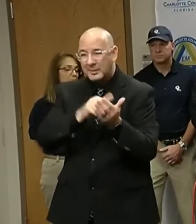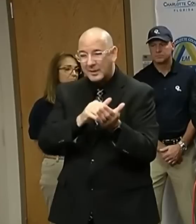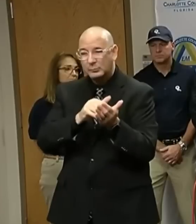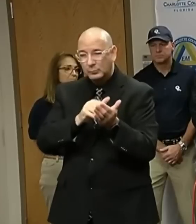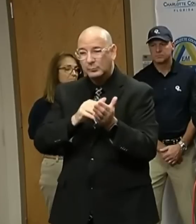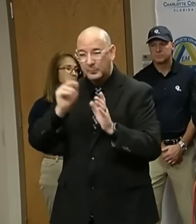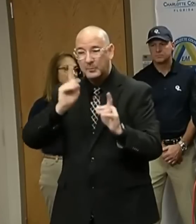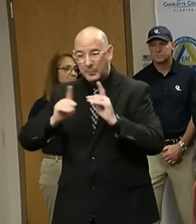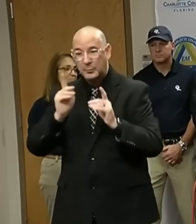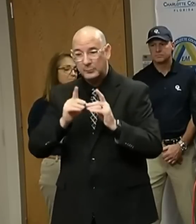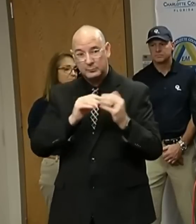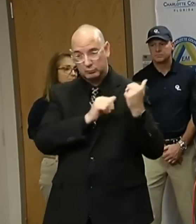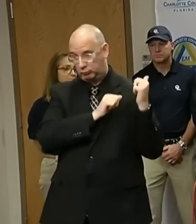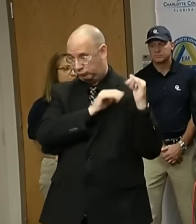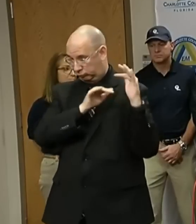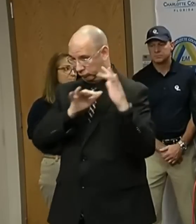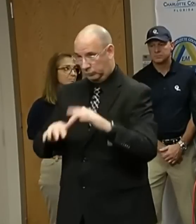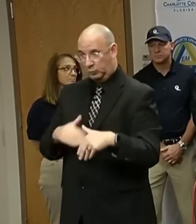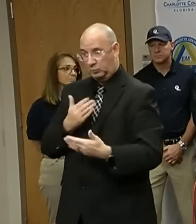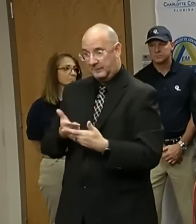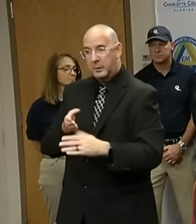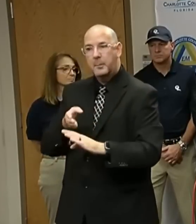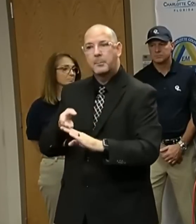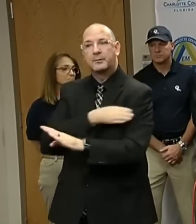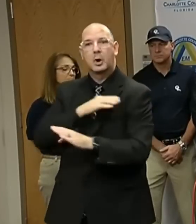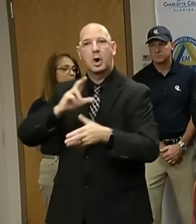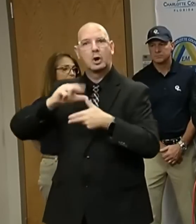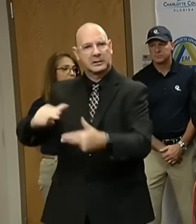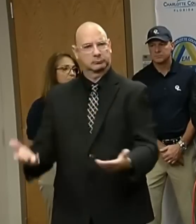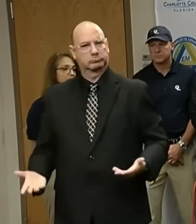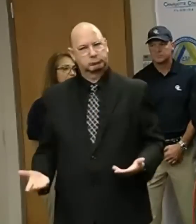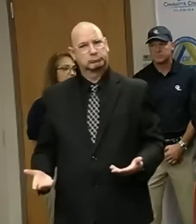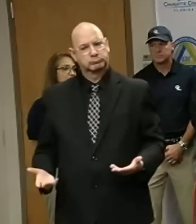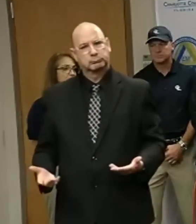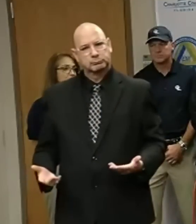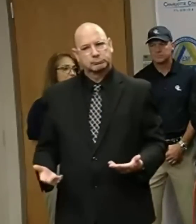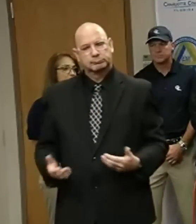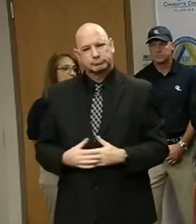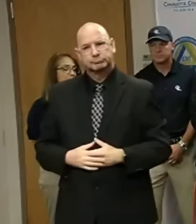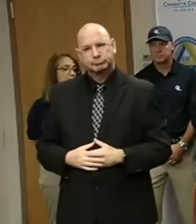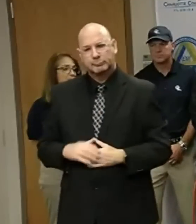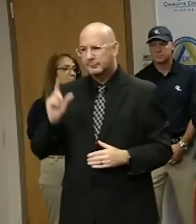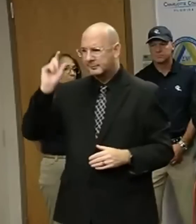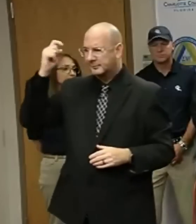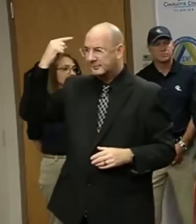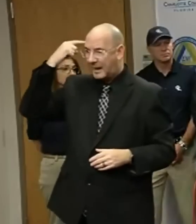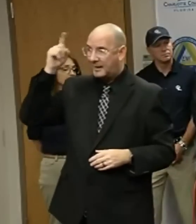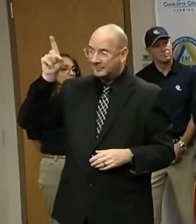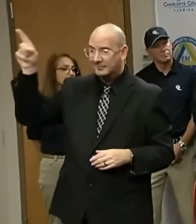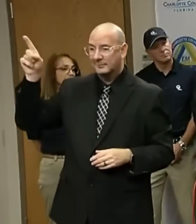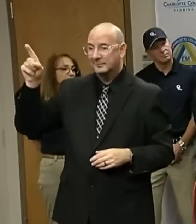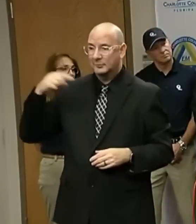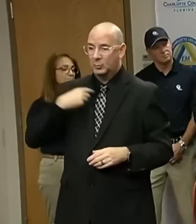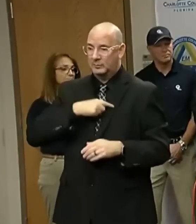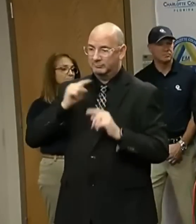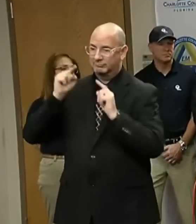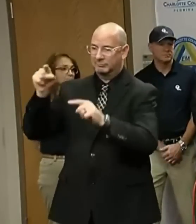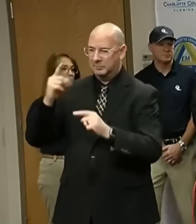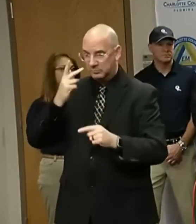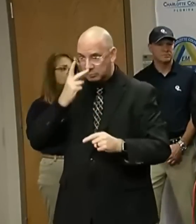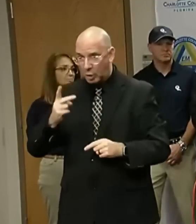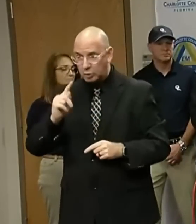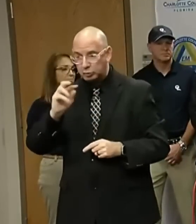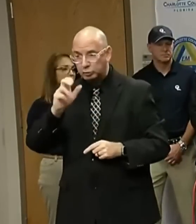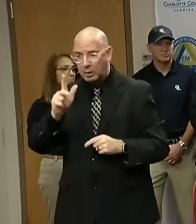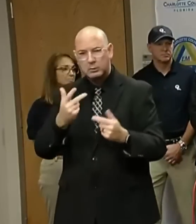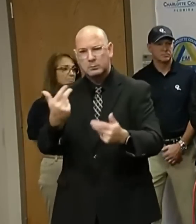sure there's more in the state right now. When we were going back to Tallahassee from Lake City, you saw truck after truck